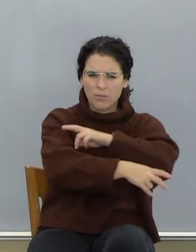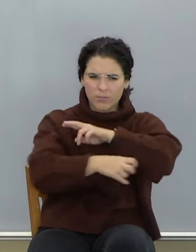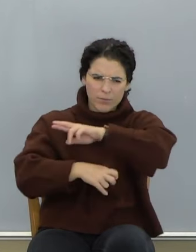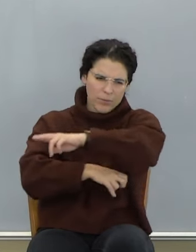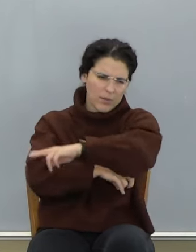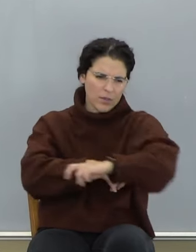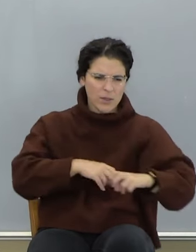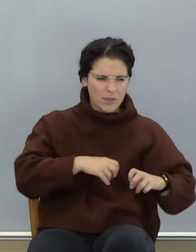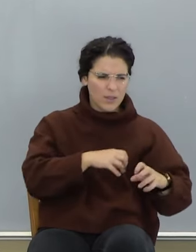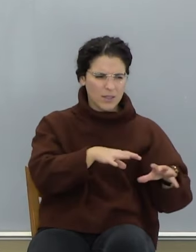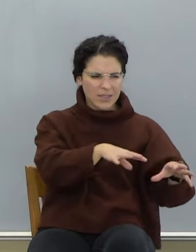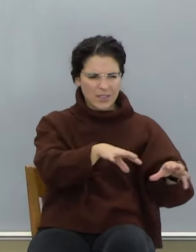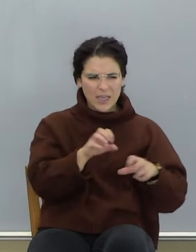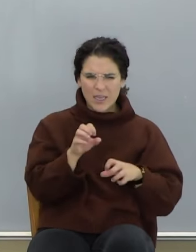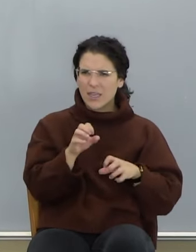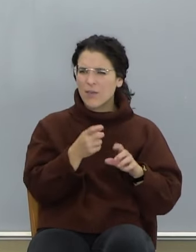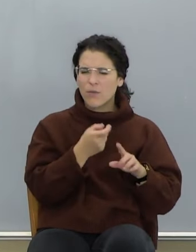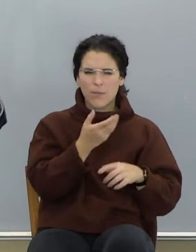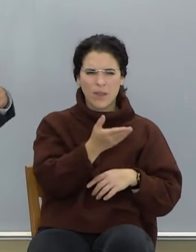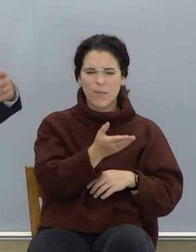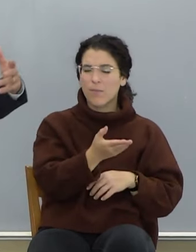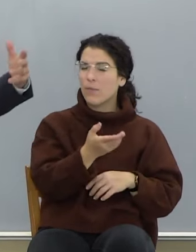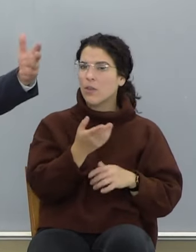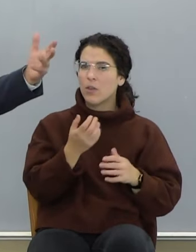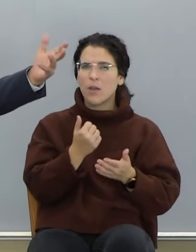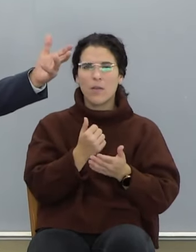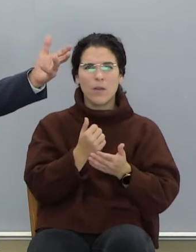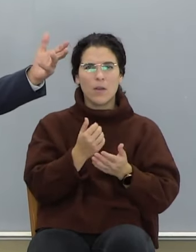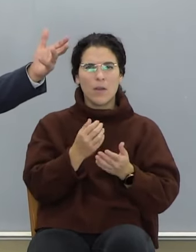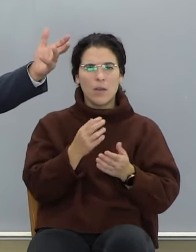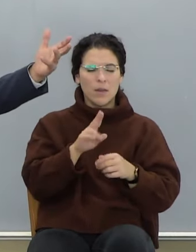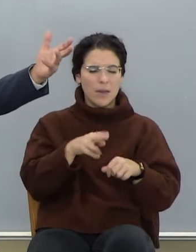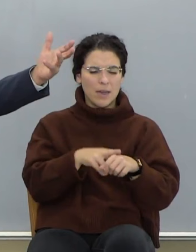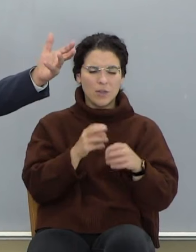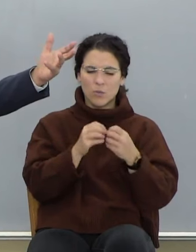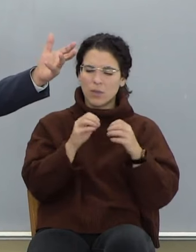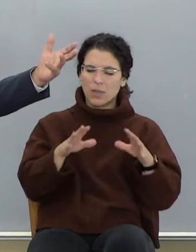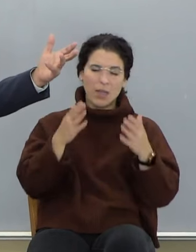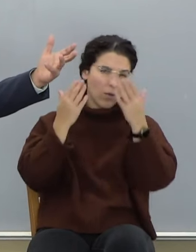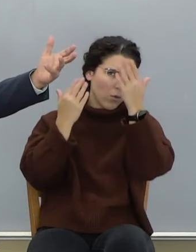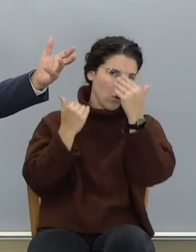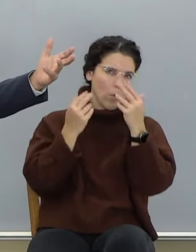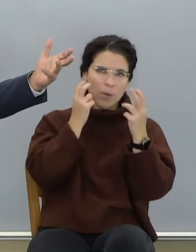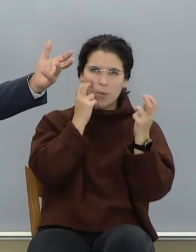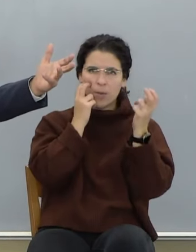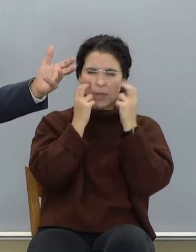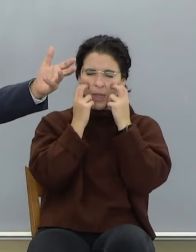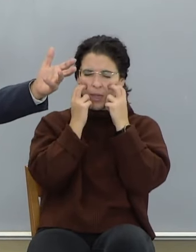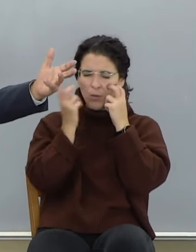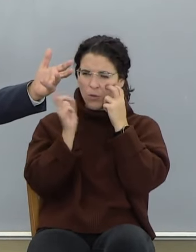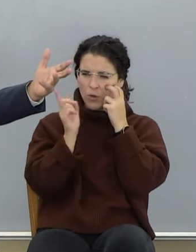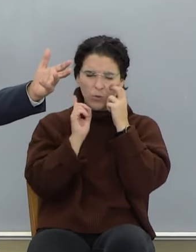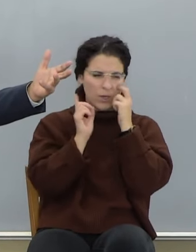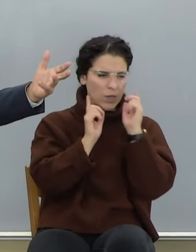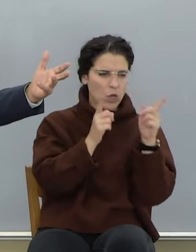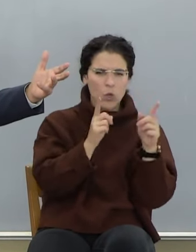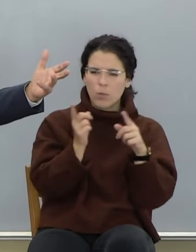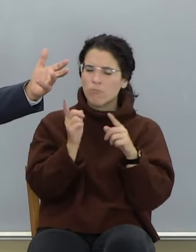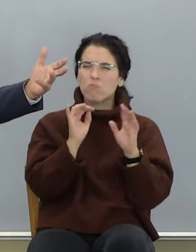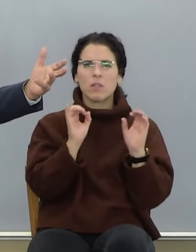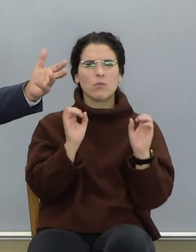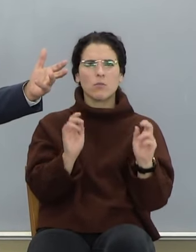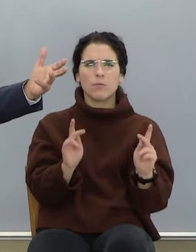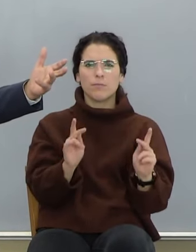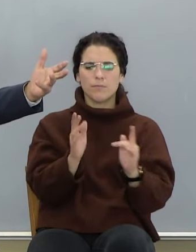taking from them. And so here you have a hopeless nation, just again, blind. Where do we go? That's okay.